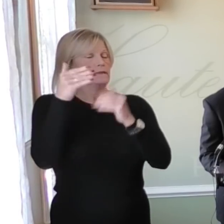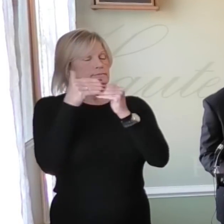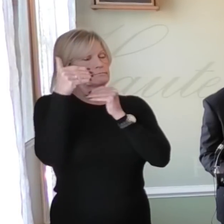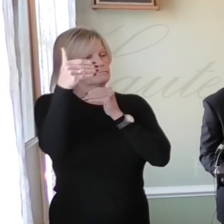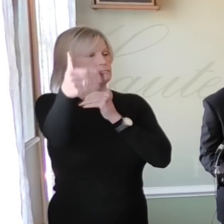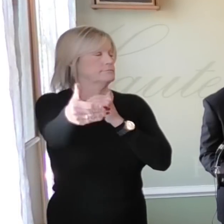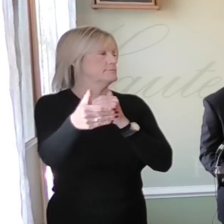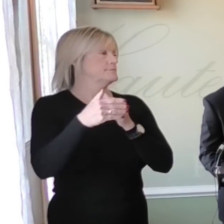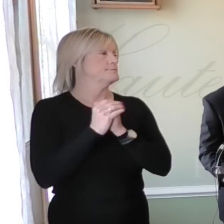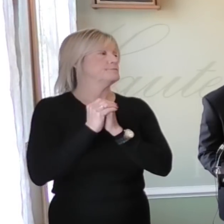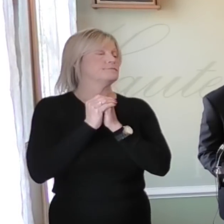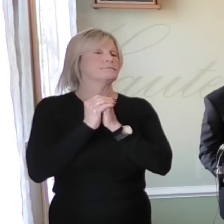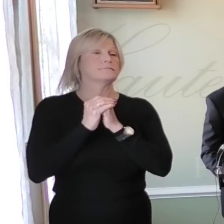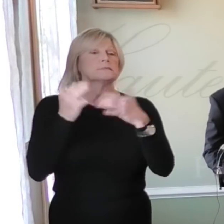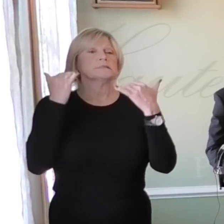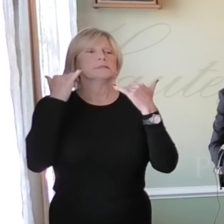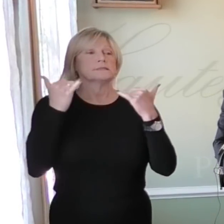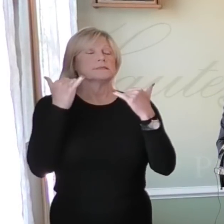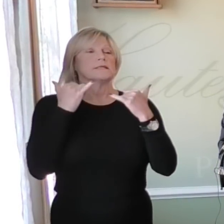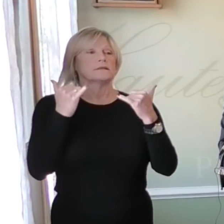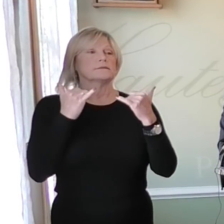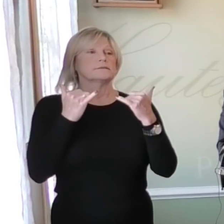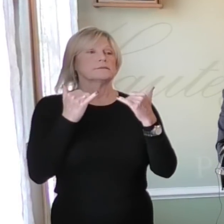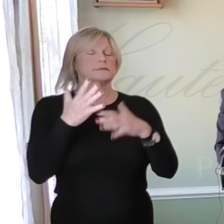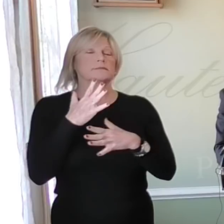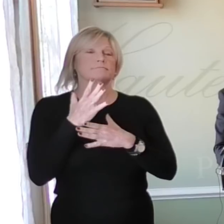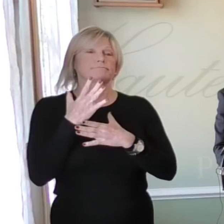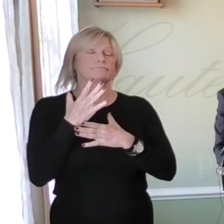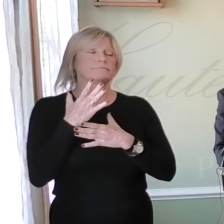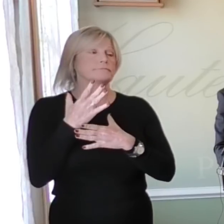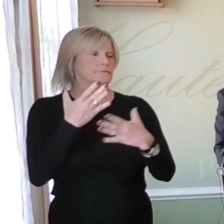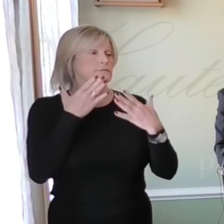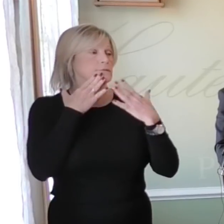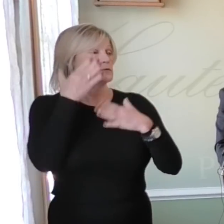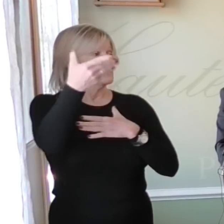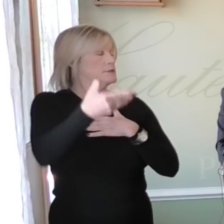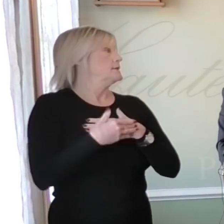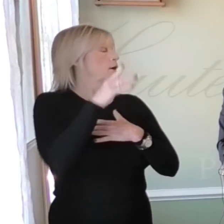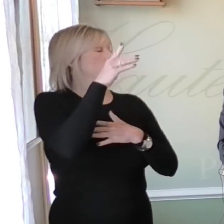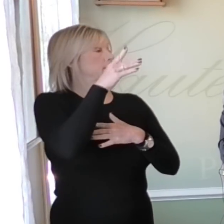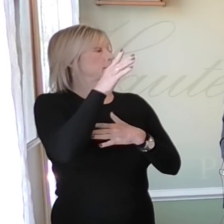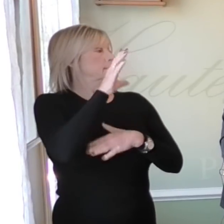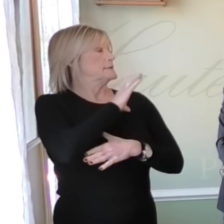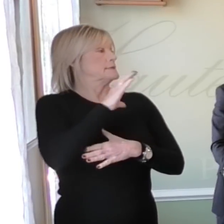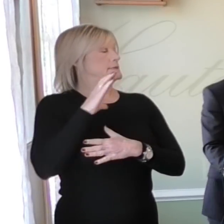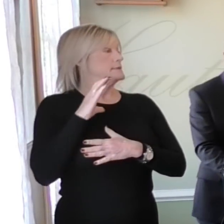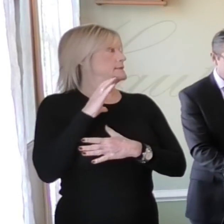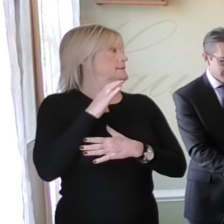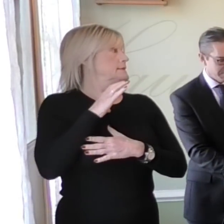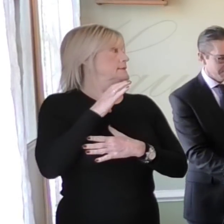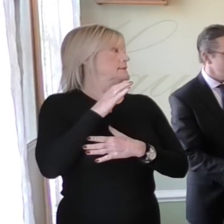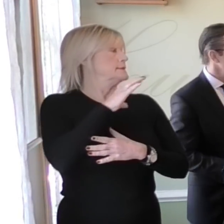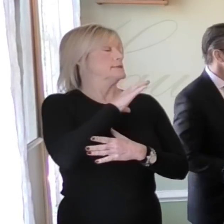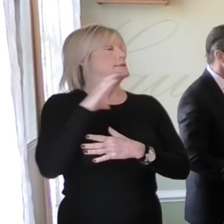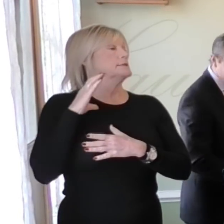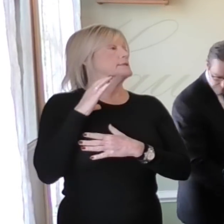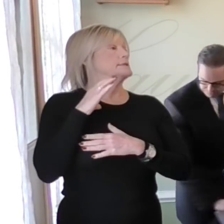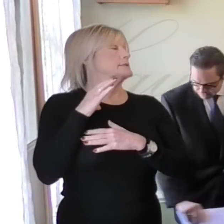beyond. Now it's a privilege to introduce County Councilperson Liz Walsh. Liz.